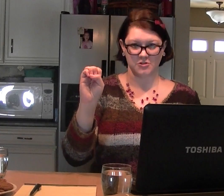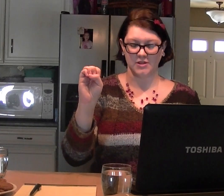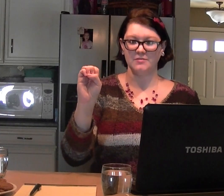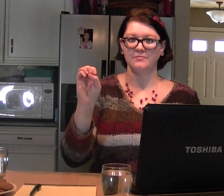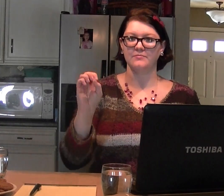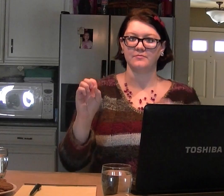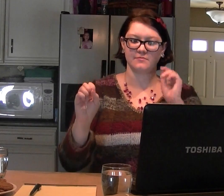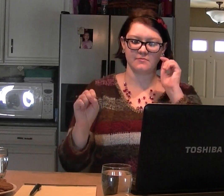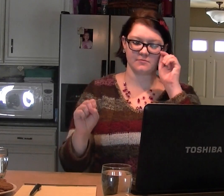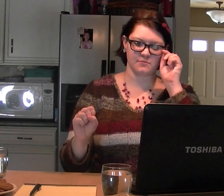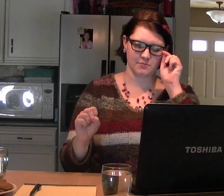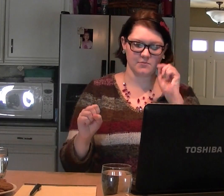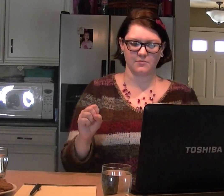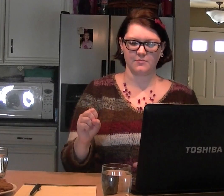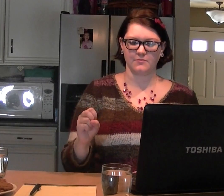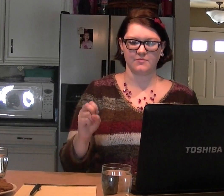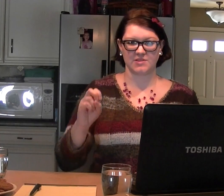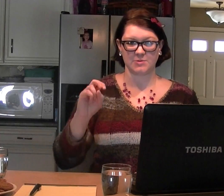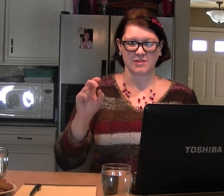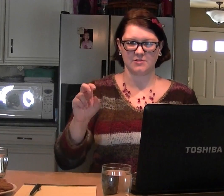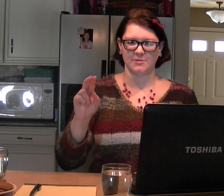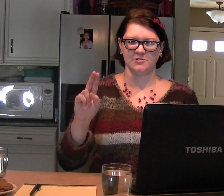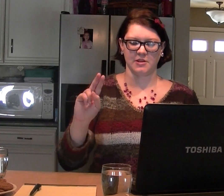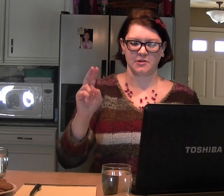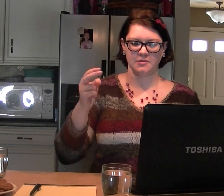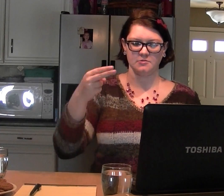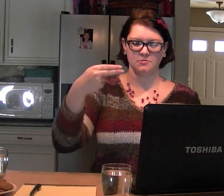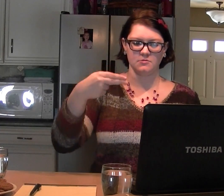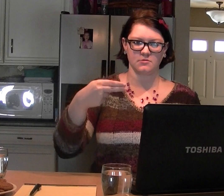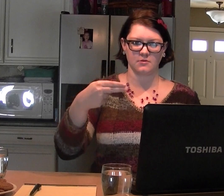Tree. This one's a little bit trickier.